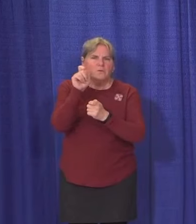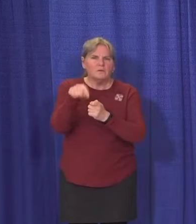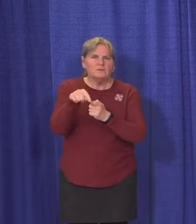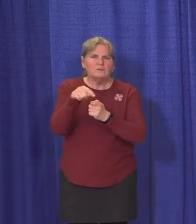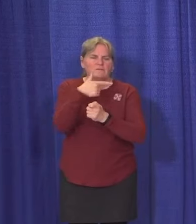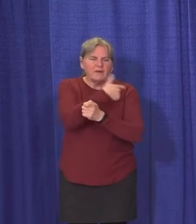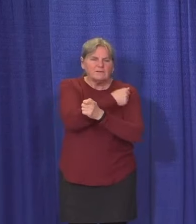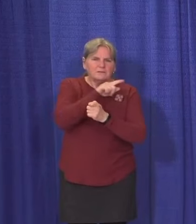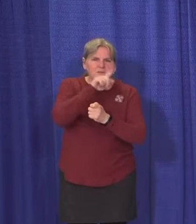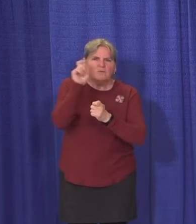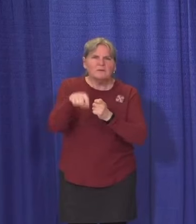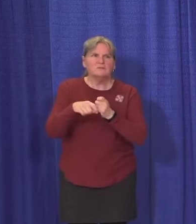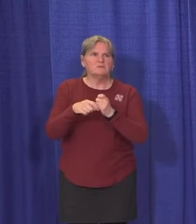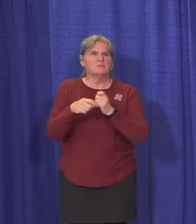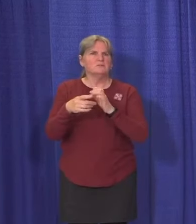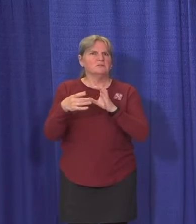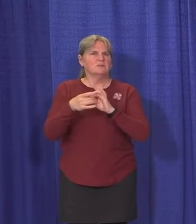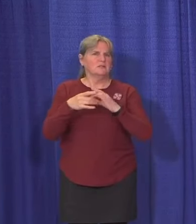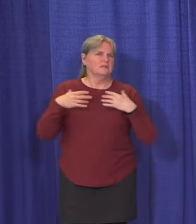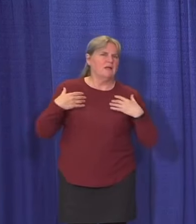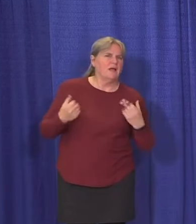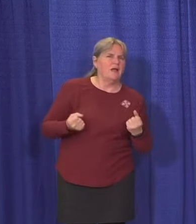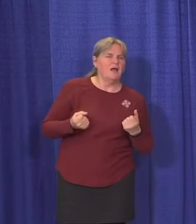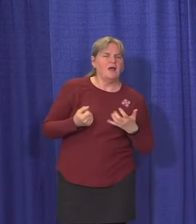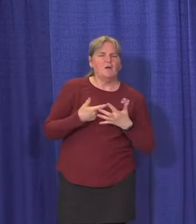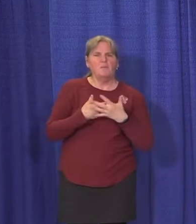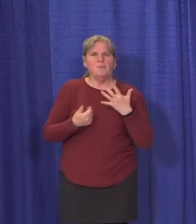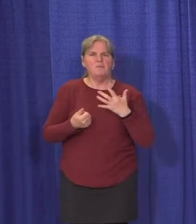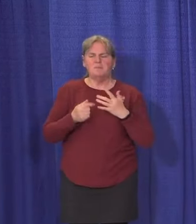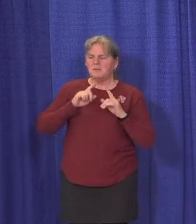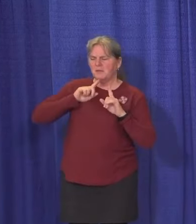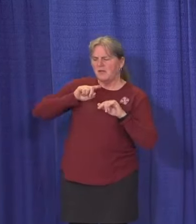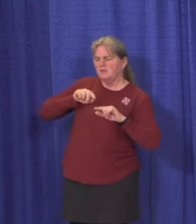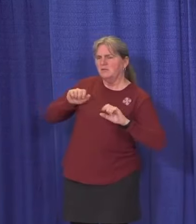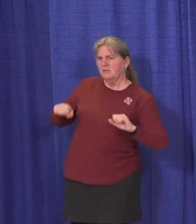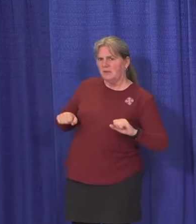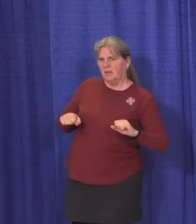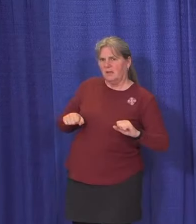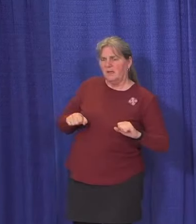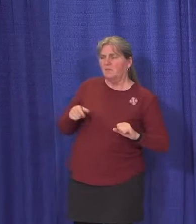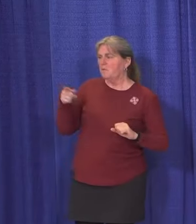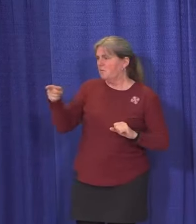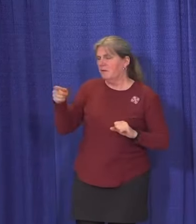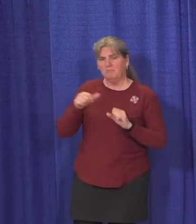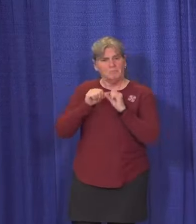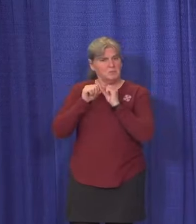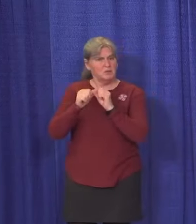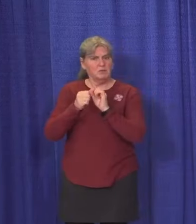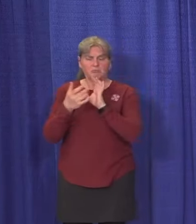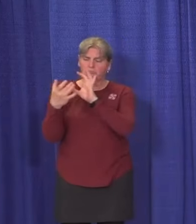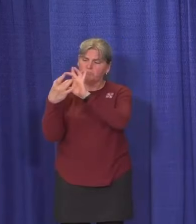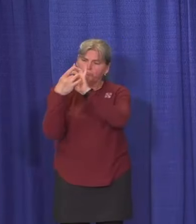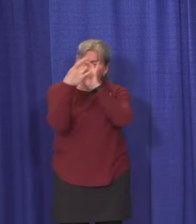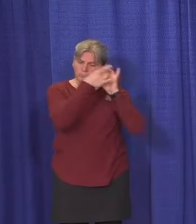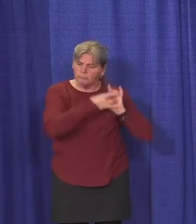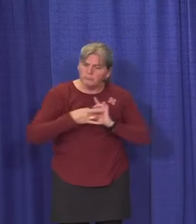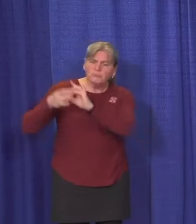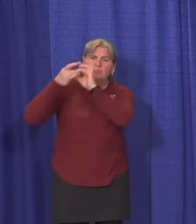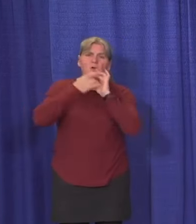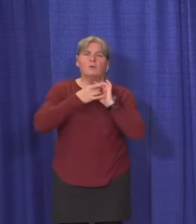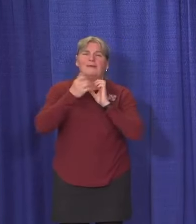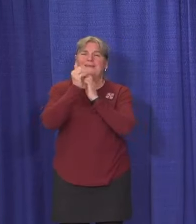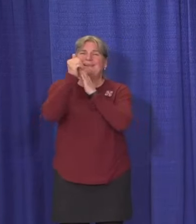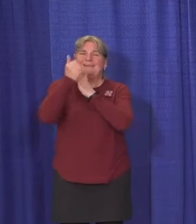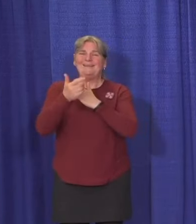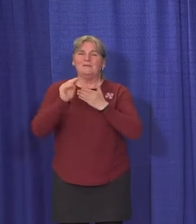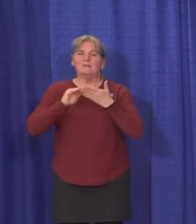are ongoing. And as Minister McPhee says, continuing to engage with leadership and leaders. So I guess